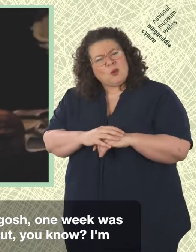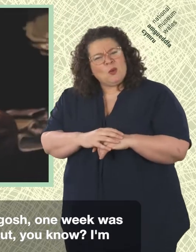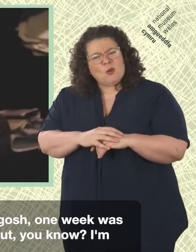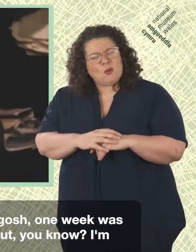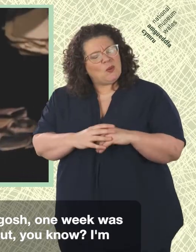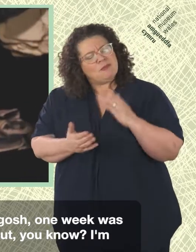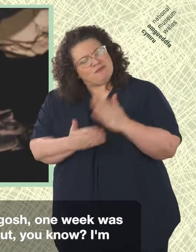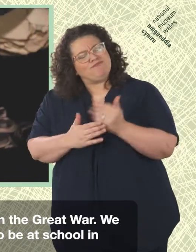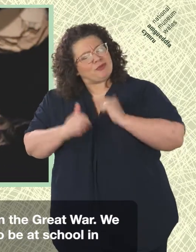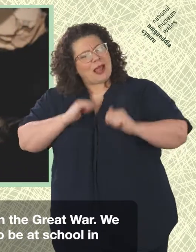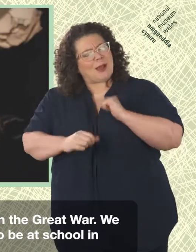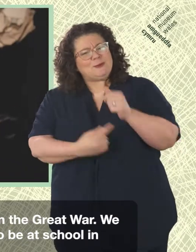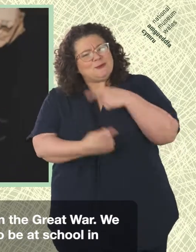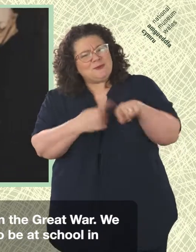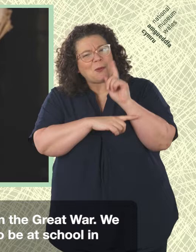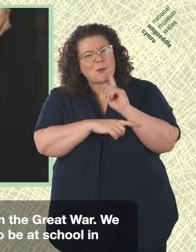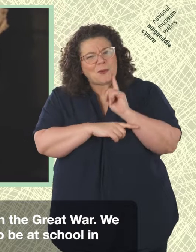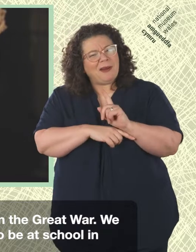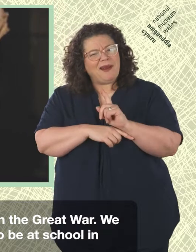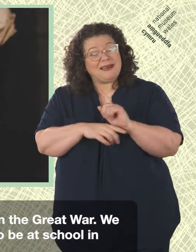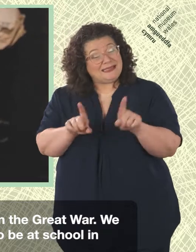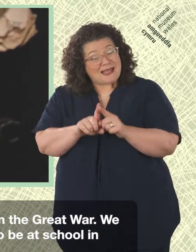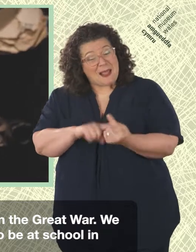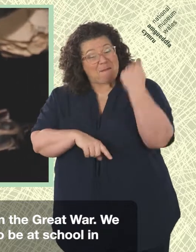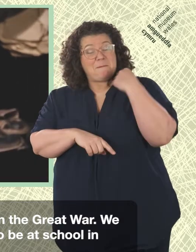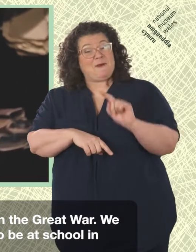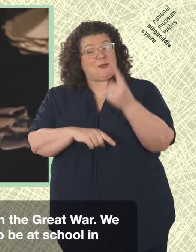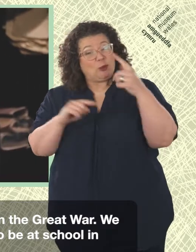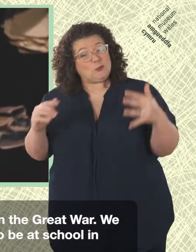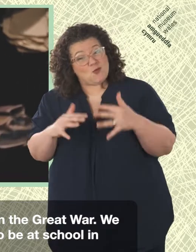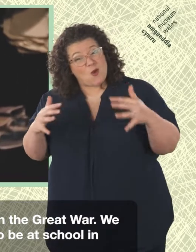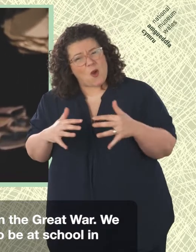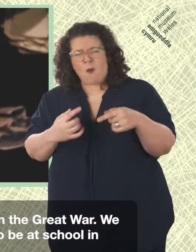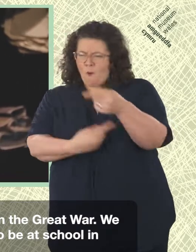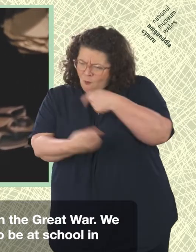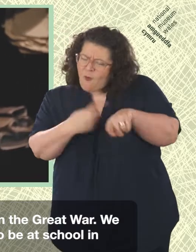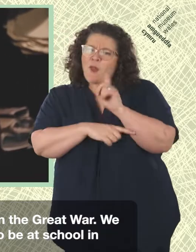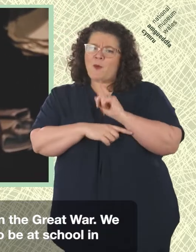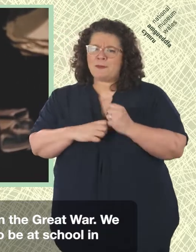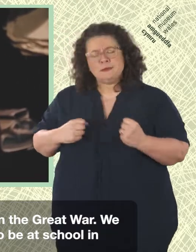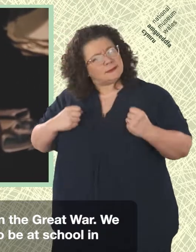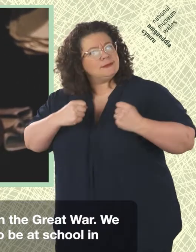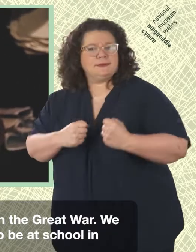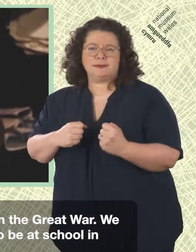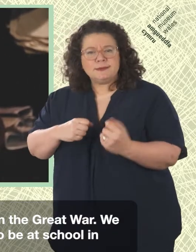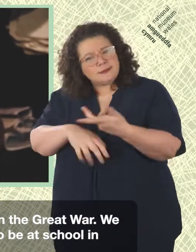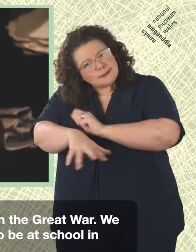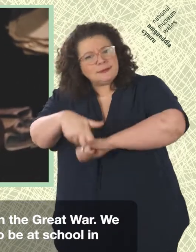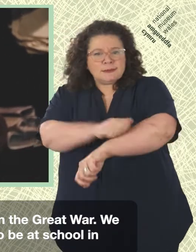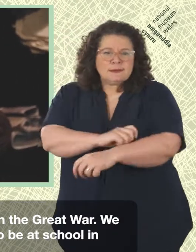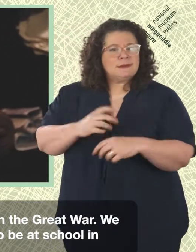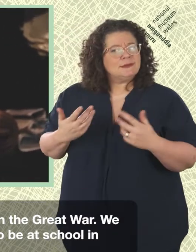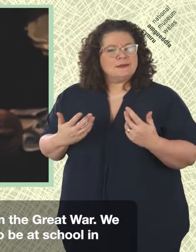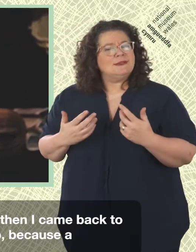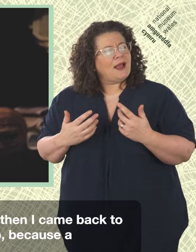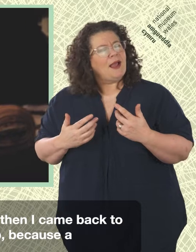overalls. But I'm proud of us women, like we did in the Great War. We really pulled together. I used to be at